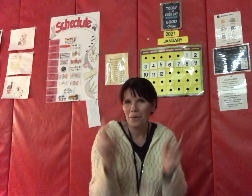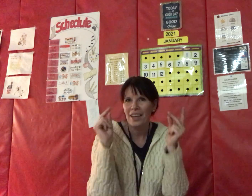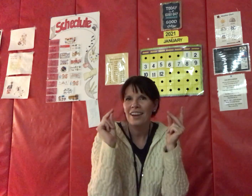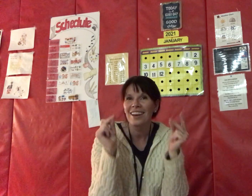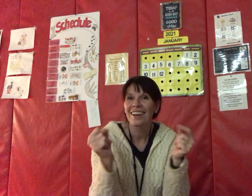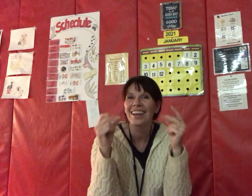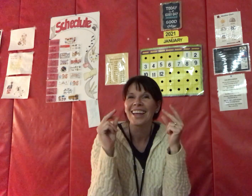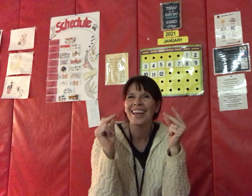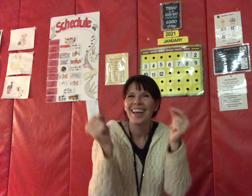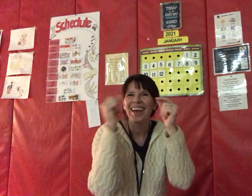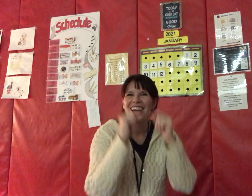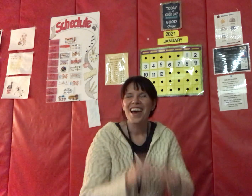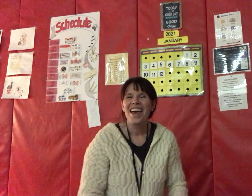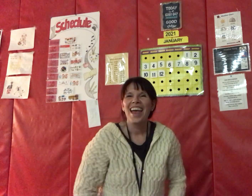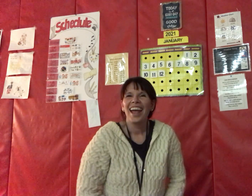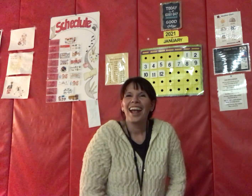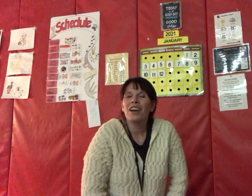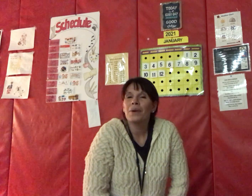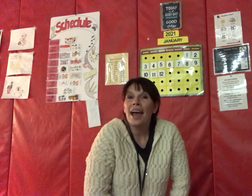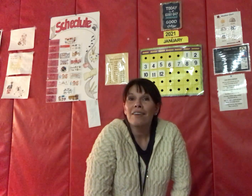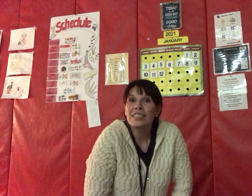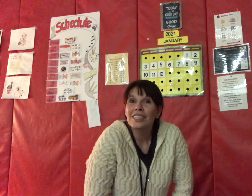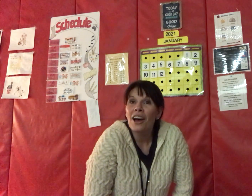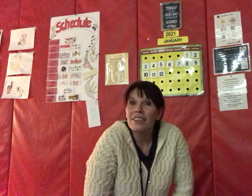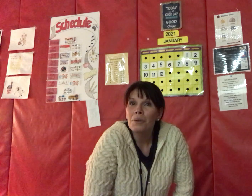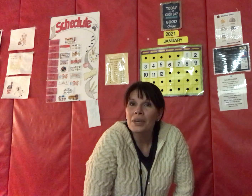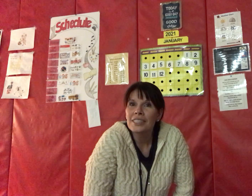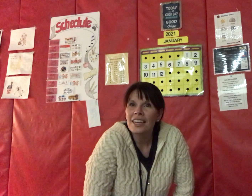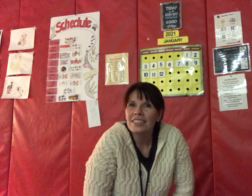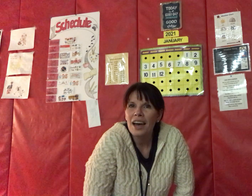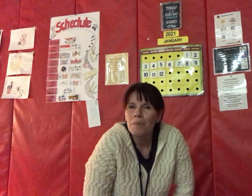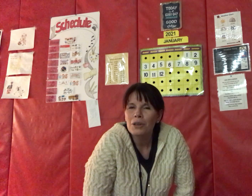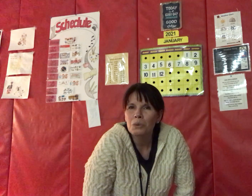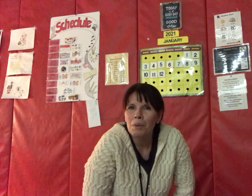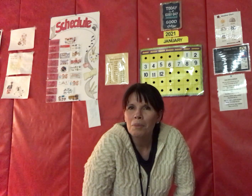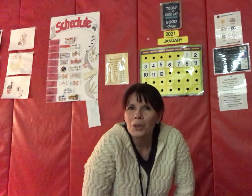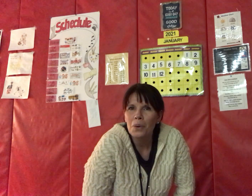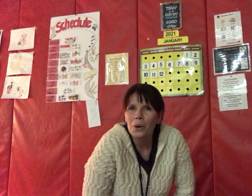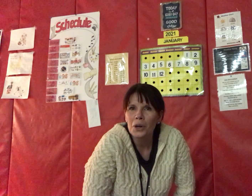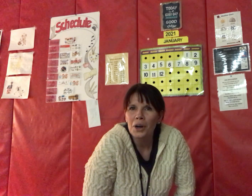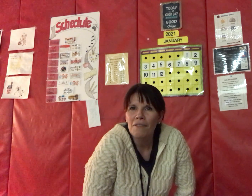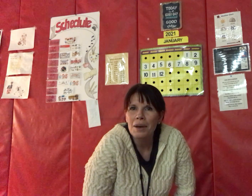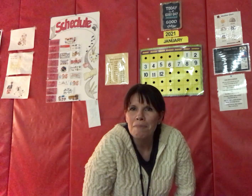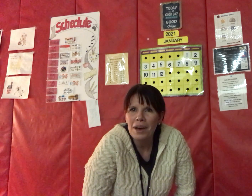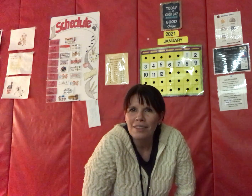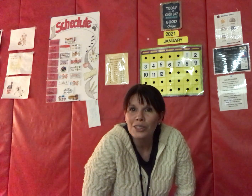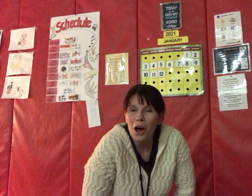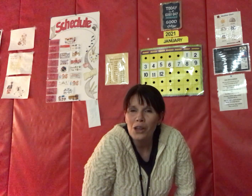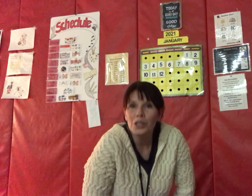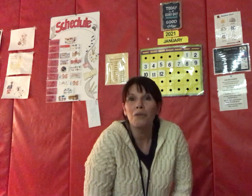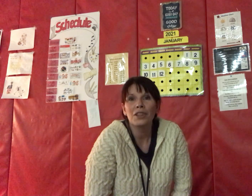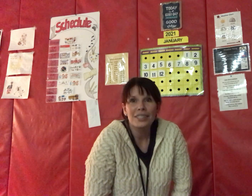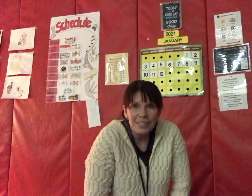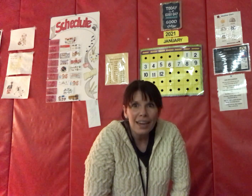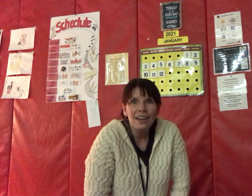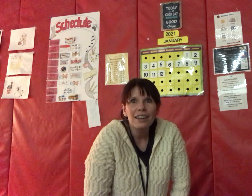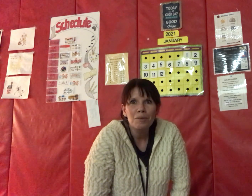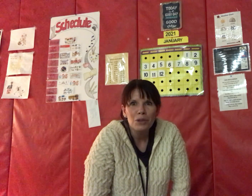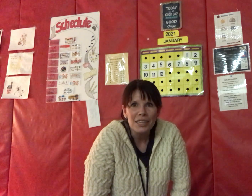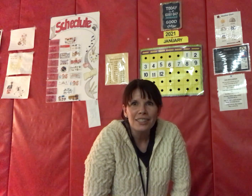week. And we have a song that we sing to help us remember the order of the months, also for the same reason.